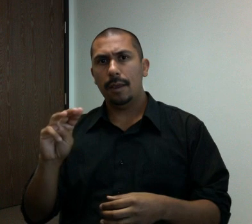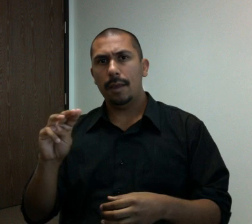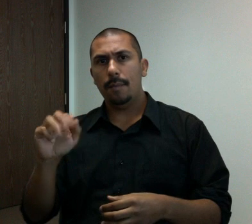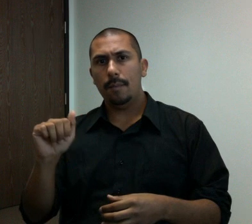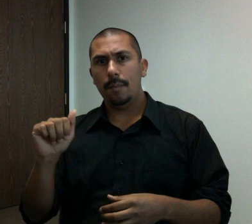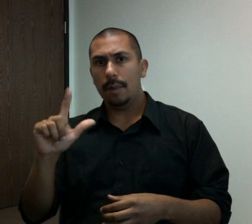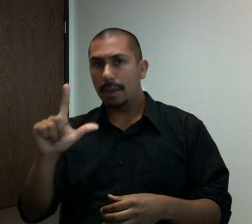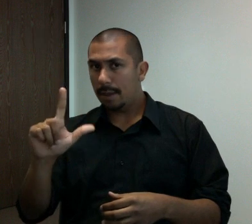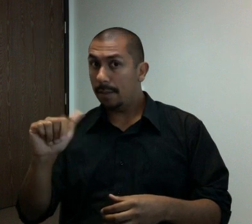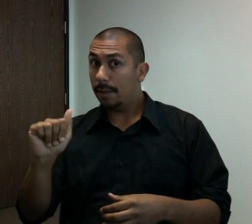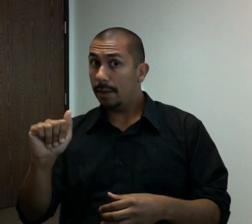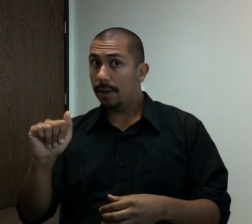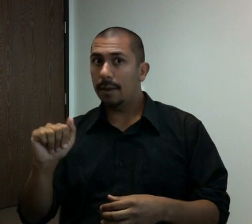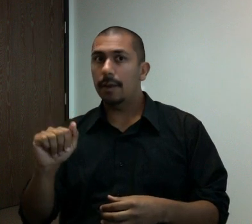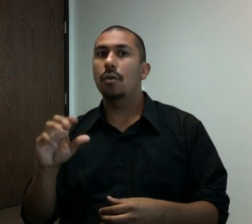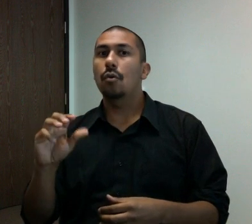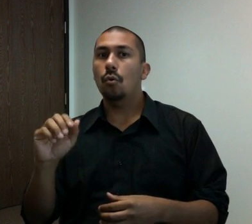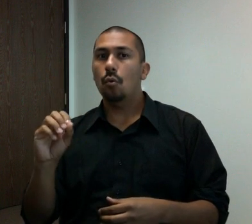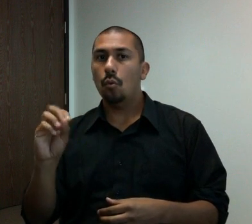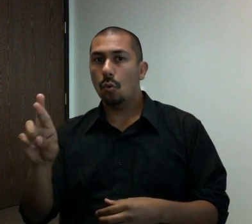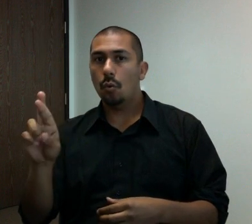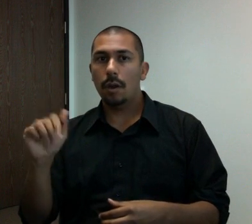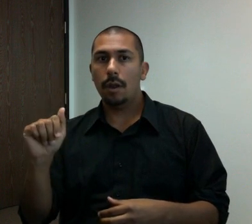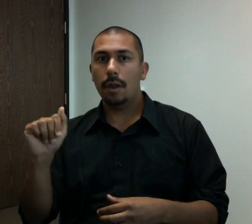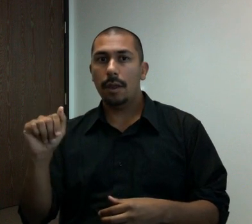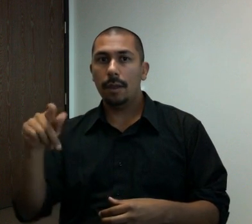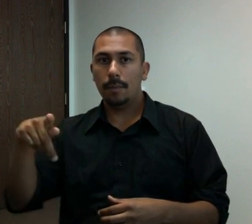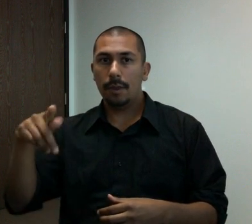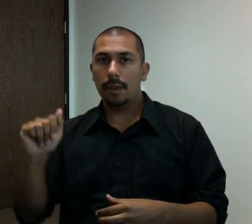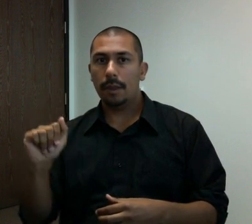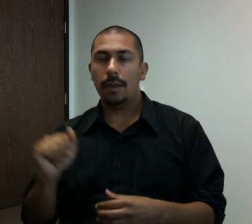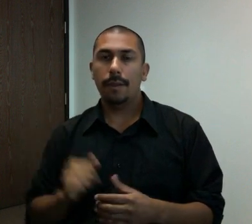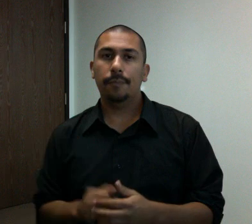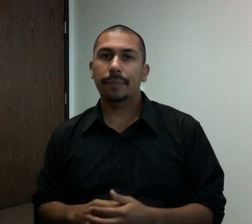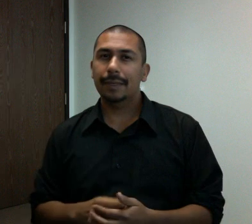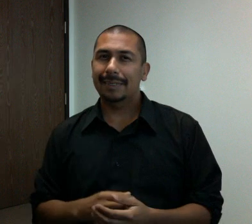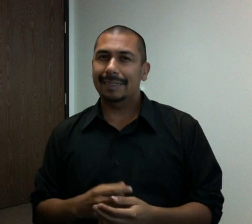for students who were thinking about becoming academics. And